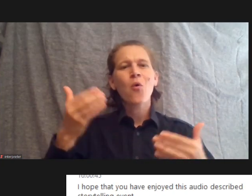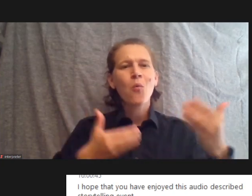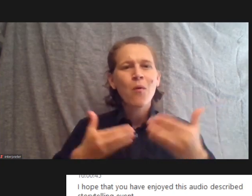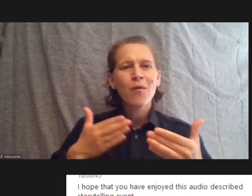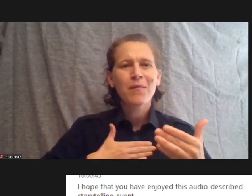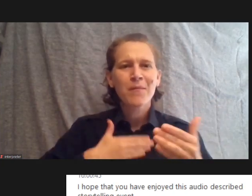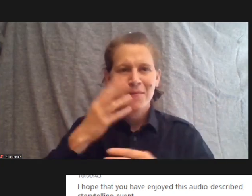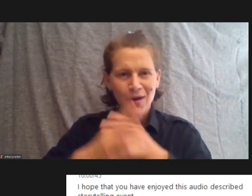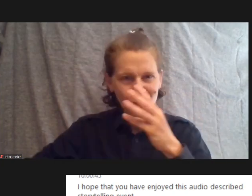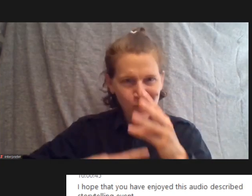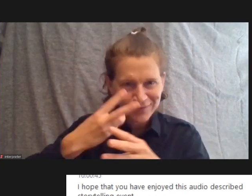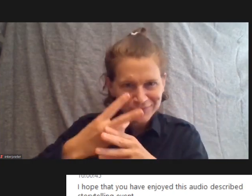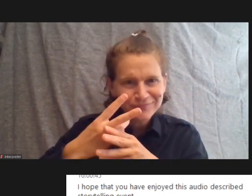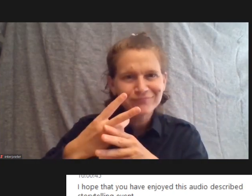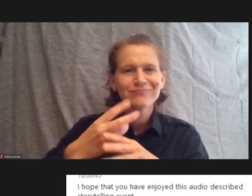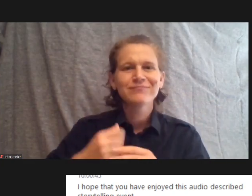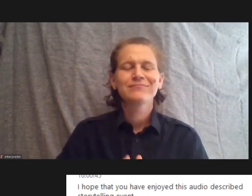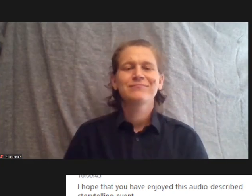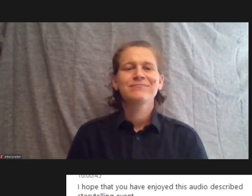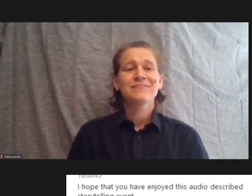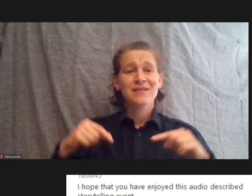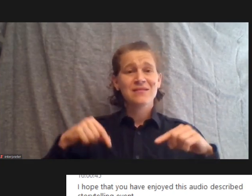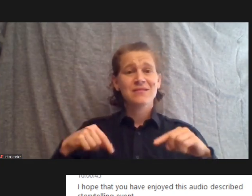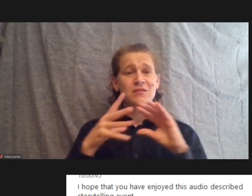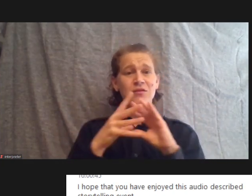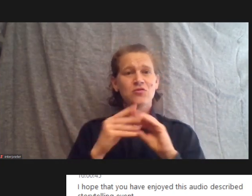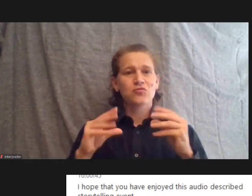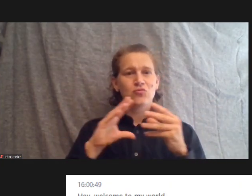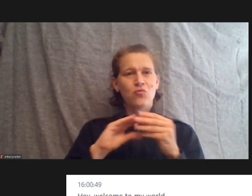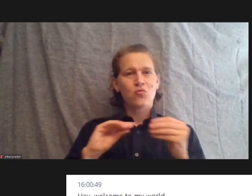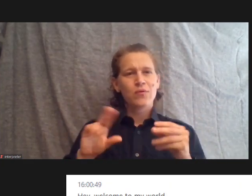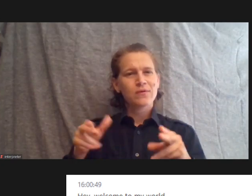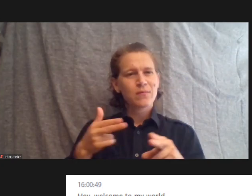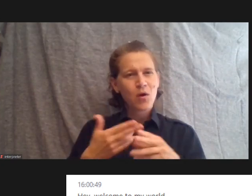These stories were about triumph,